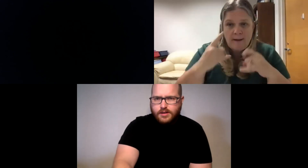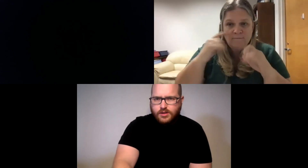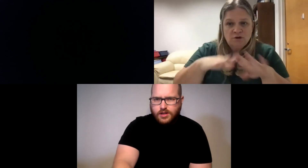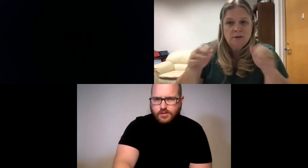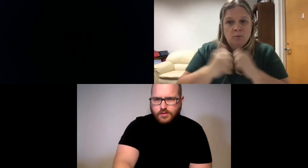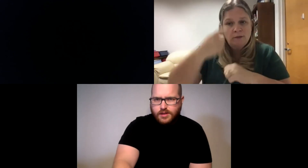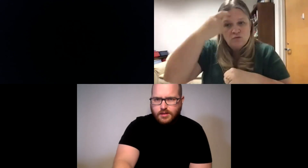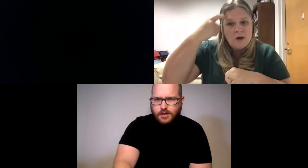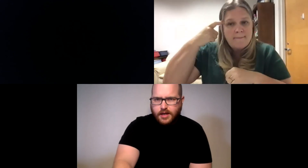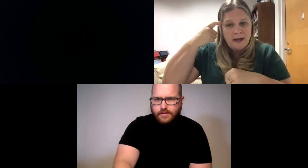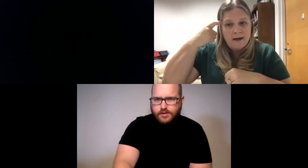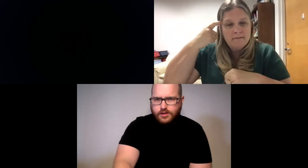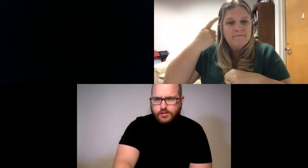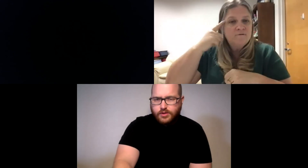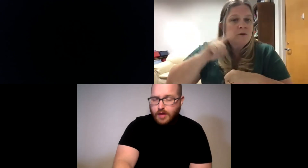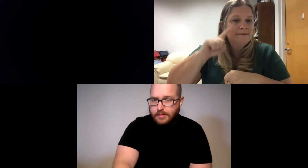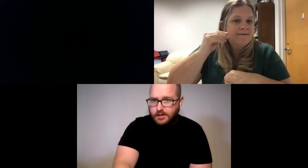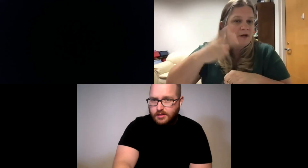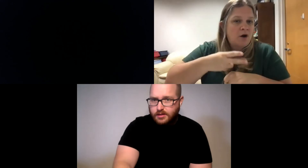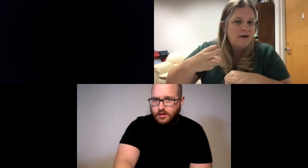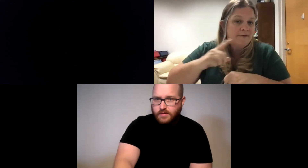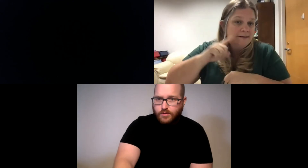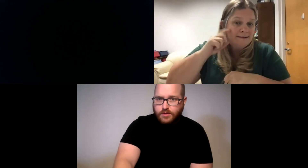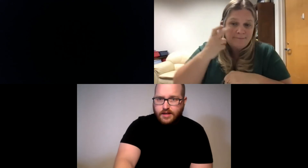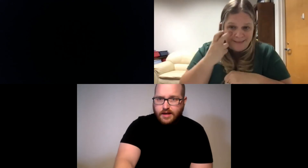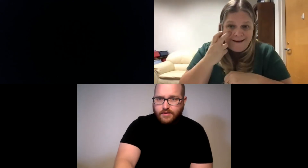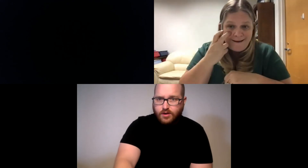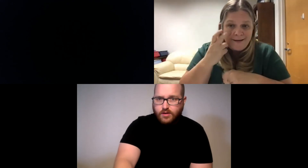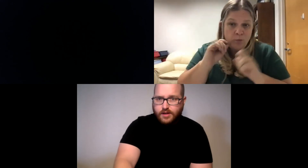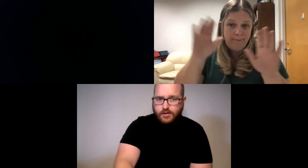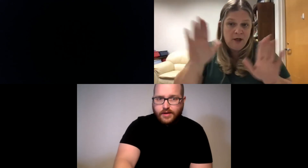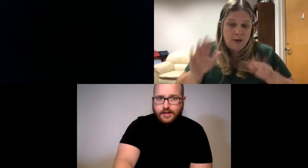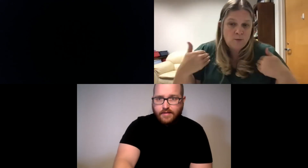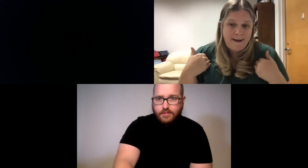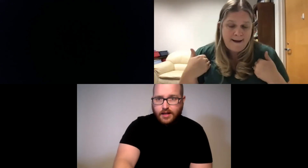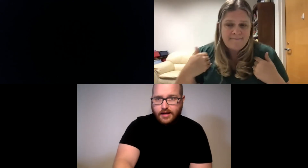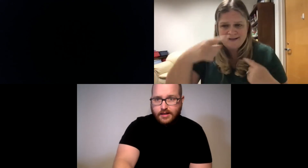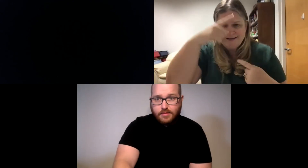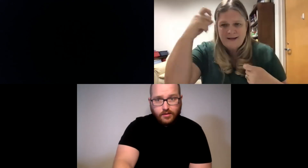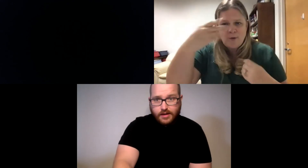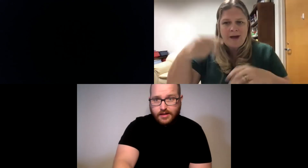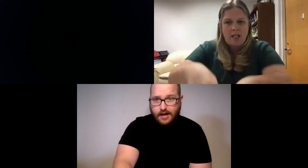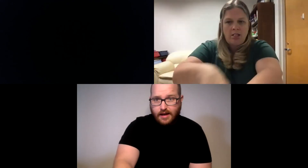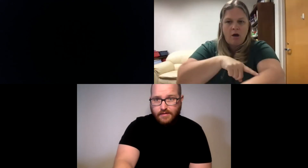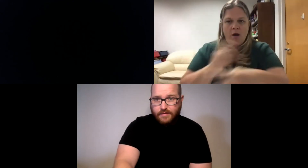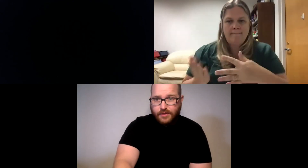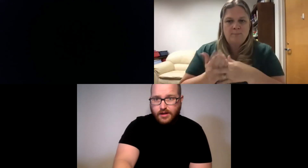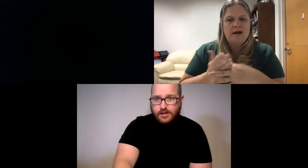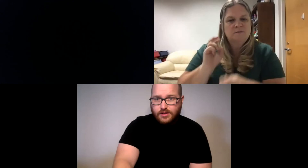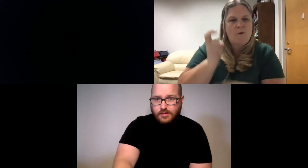One suggestion was a summer camp for children with trauma for the deaf and hard of hearing and deaf blind. That'd be great to